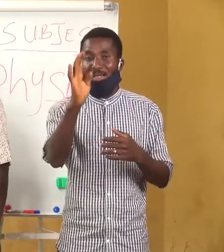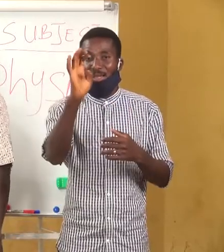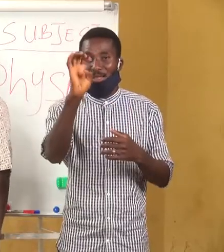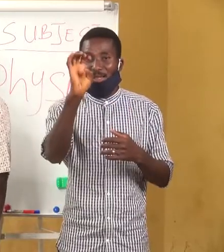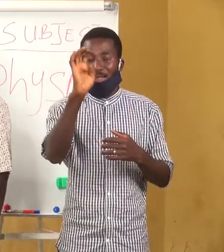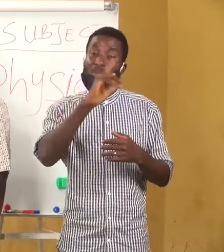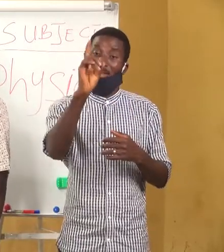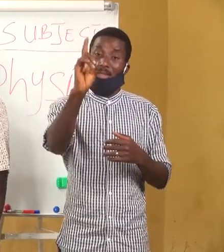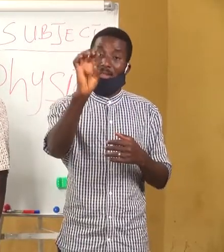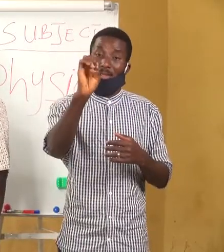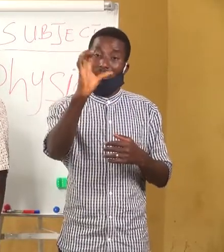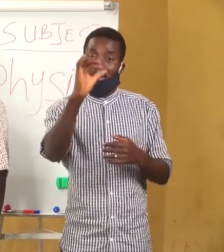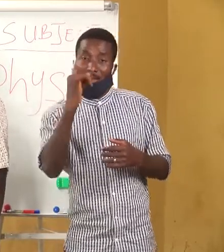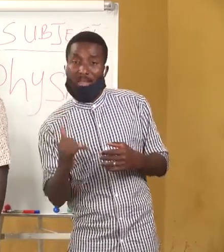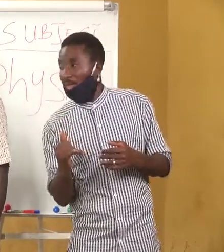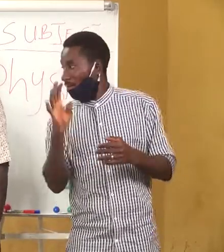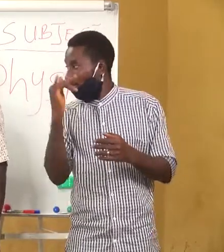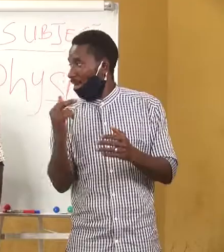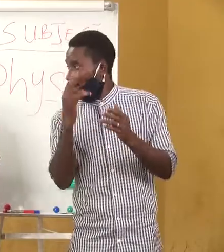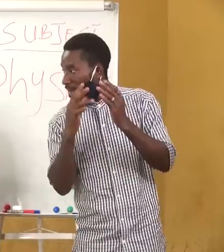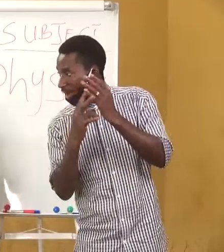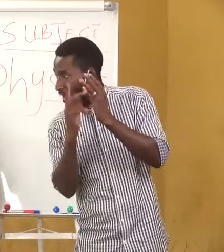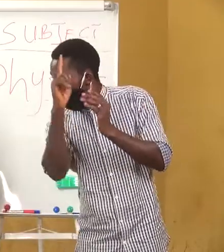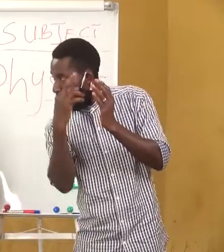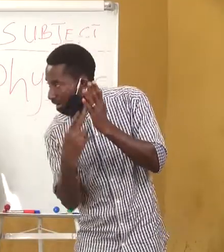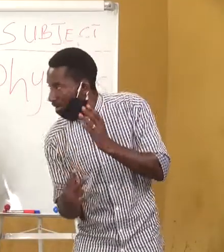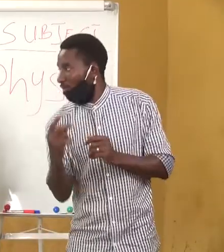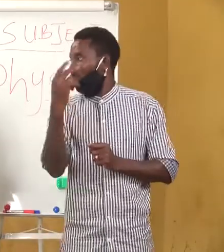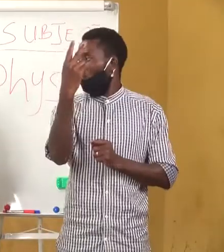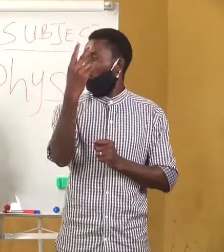also, and that will give us 128.